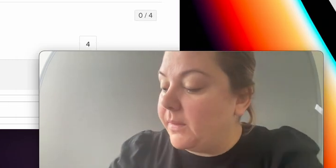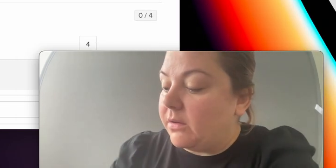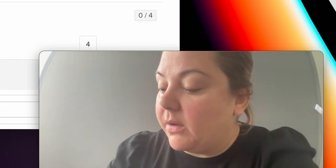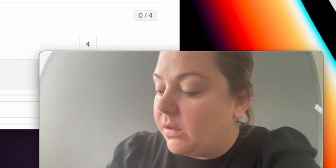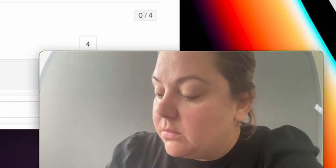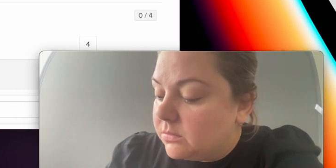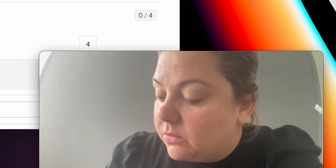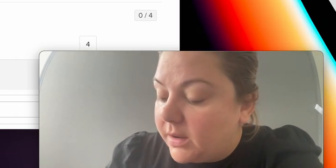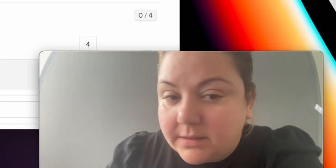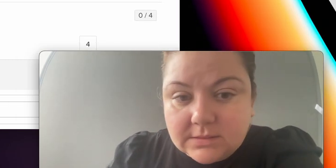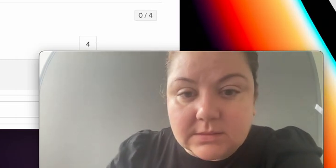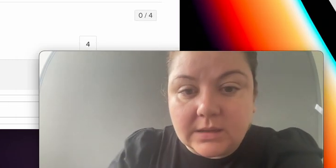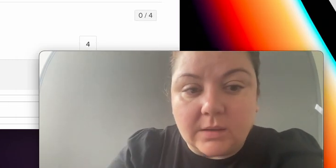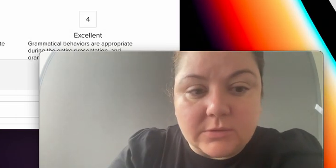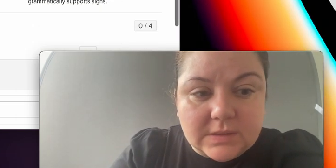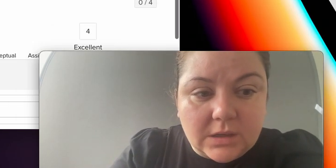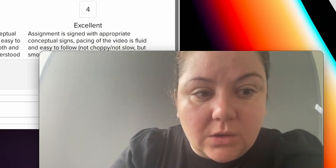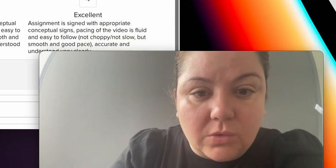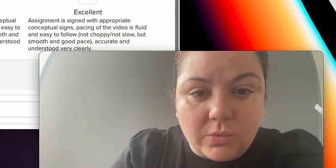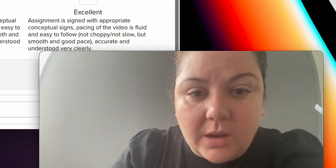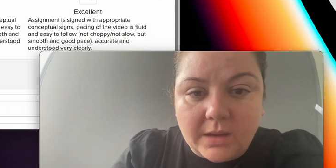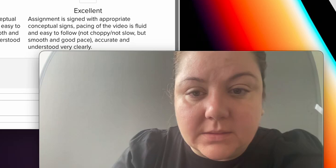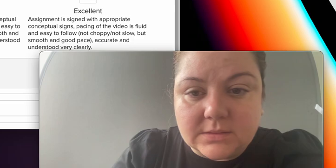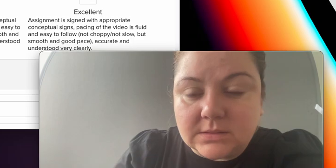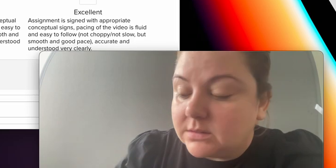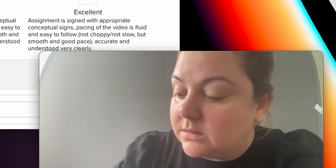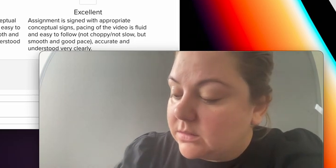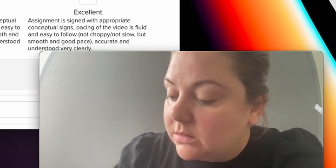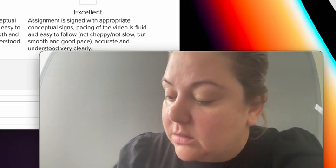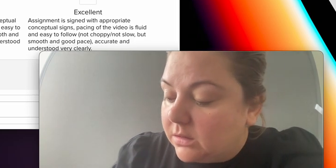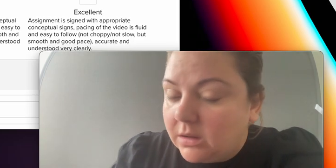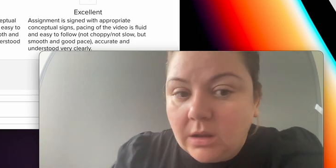Okay, background, great. Camera setting, great.